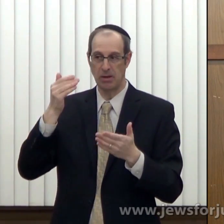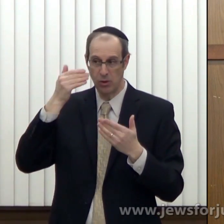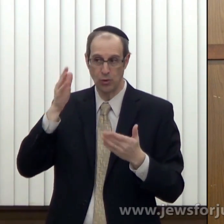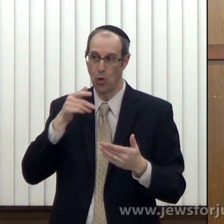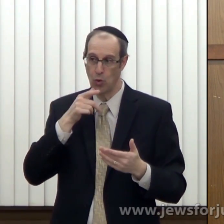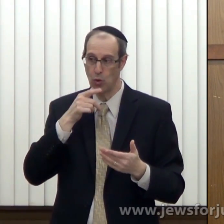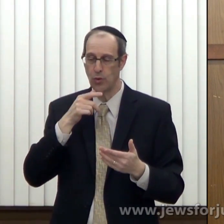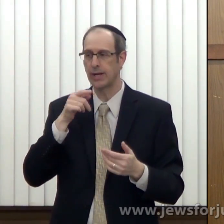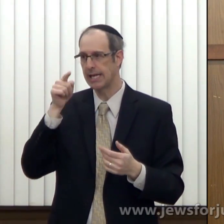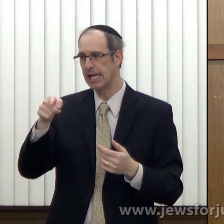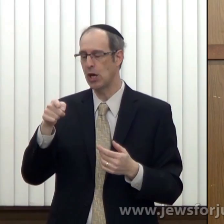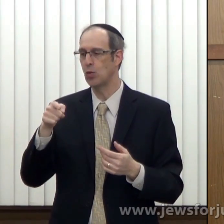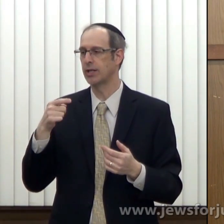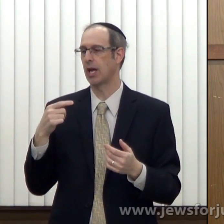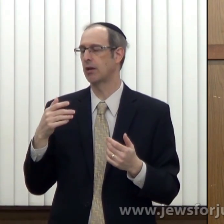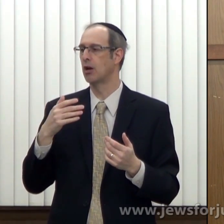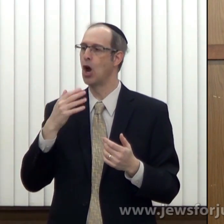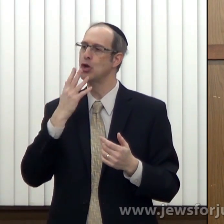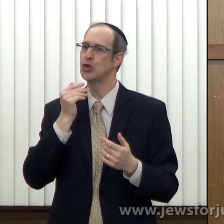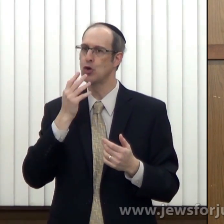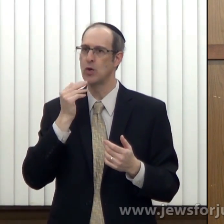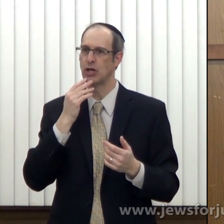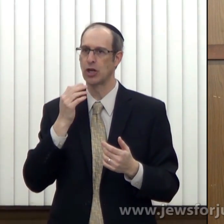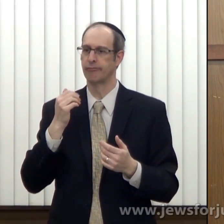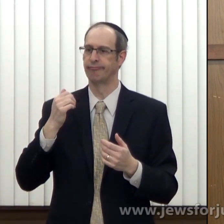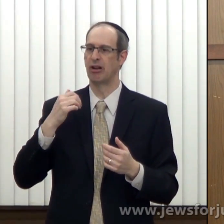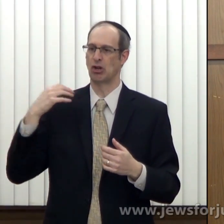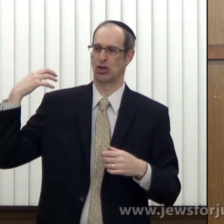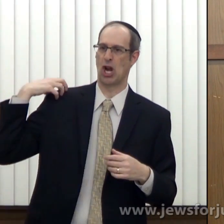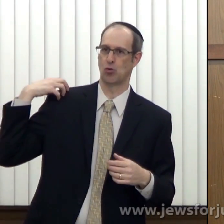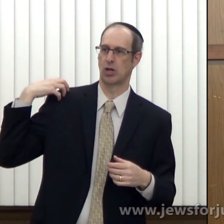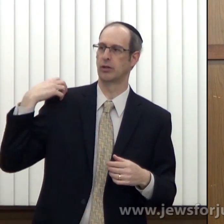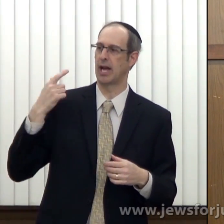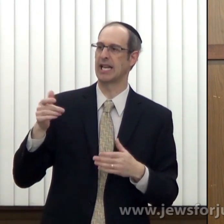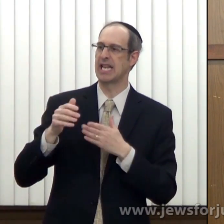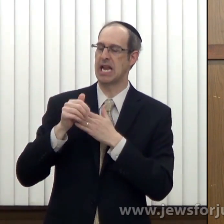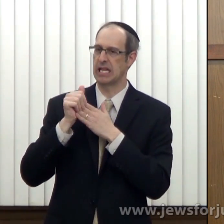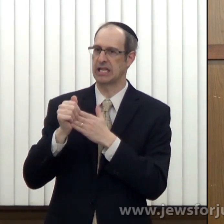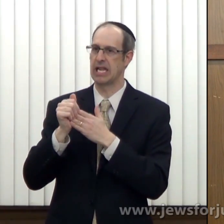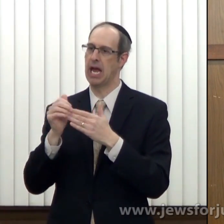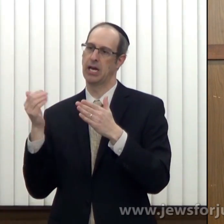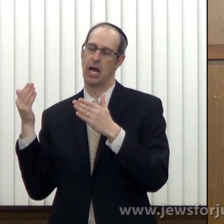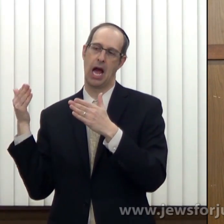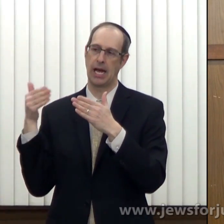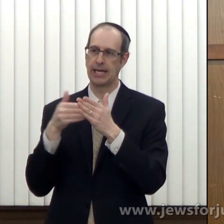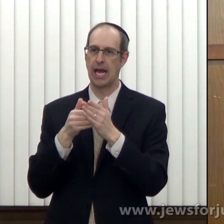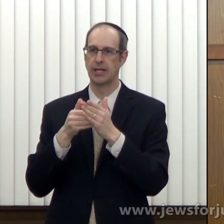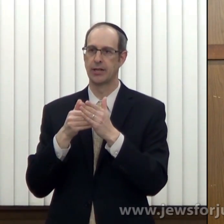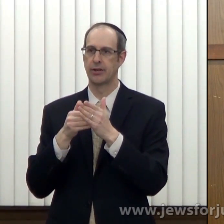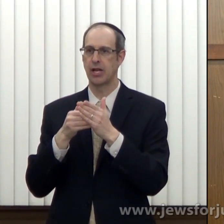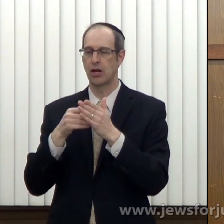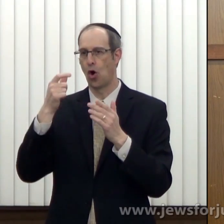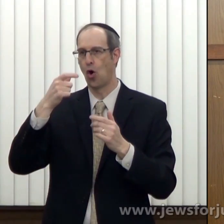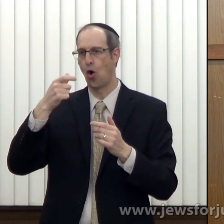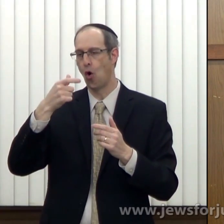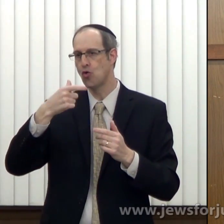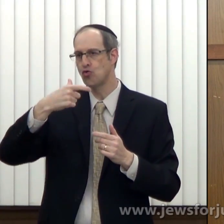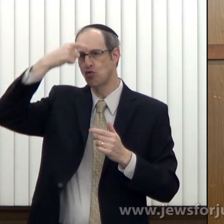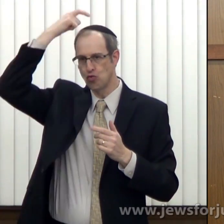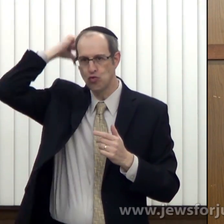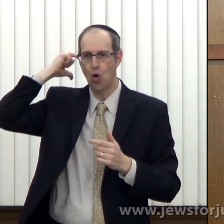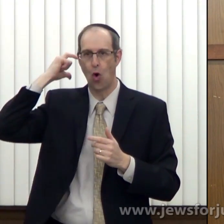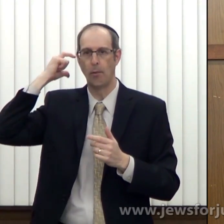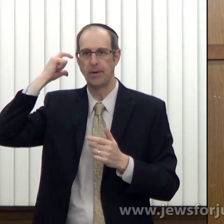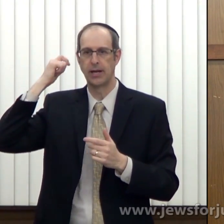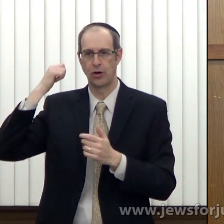was a Jewish general, and he led a rebellion against the Romans